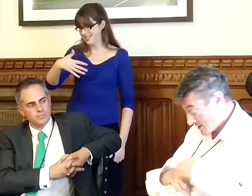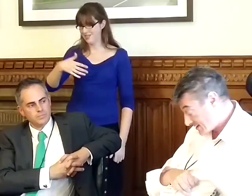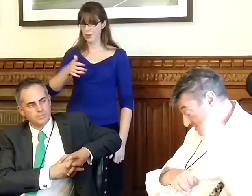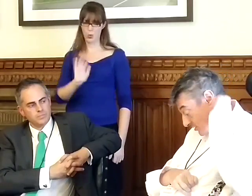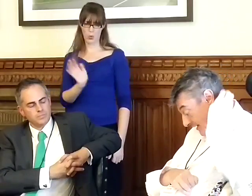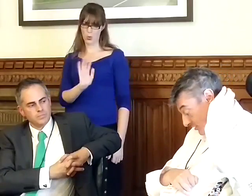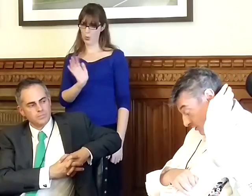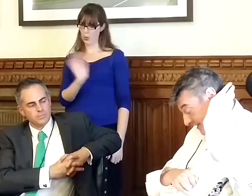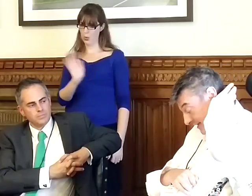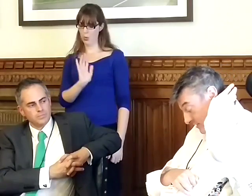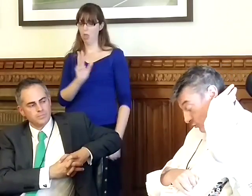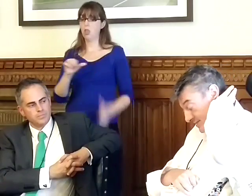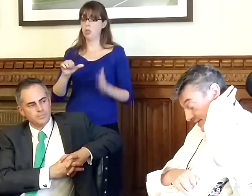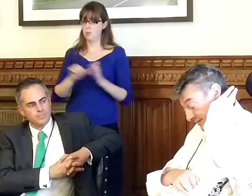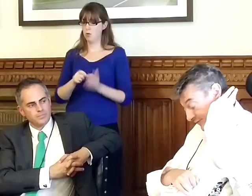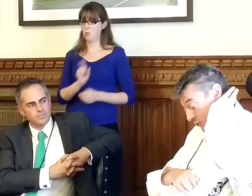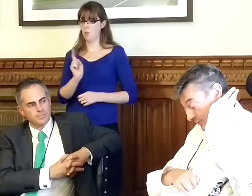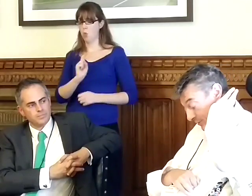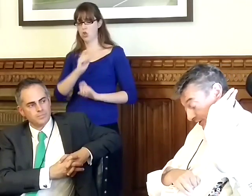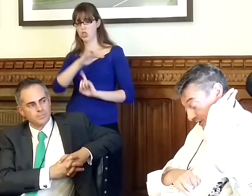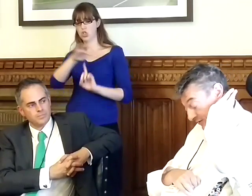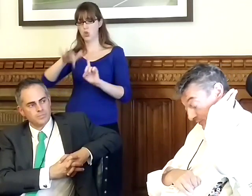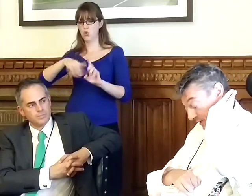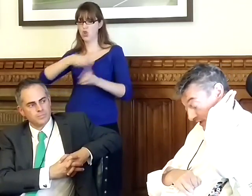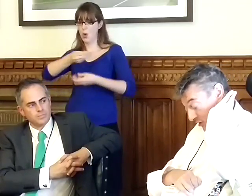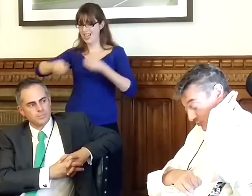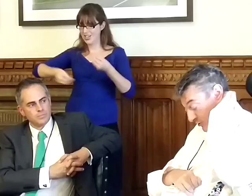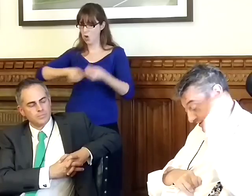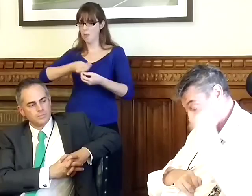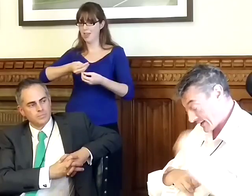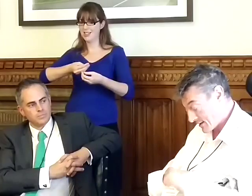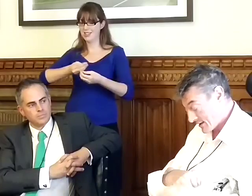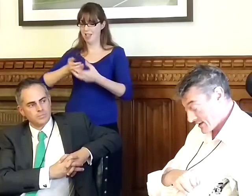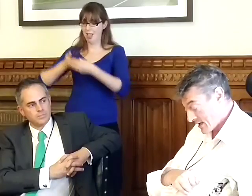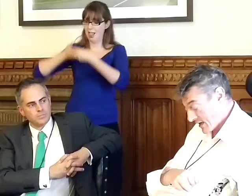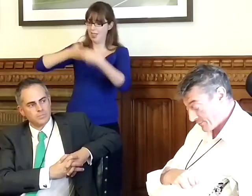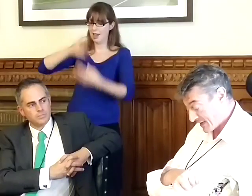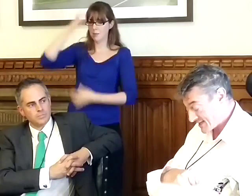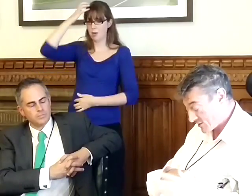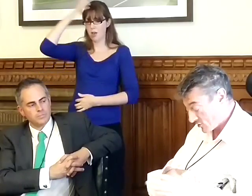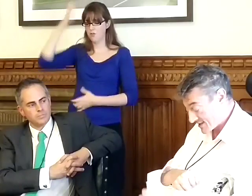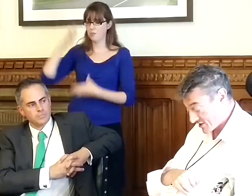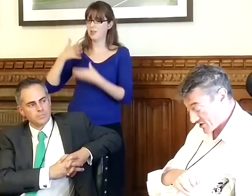social. Socioeconomic inequality fueled by the government and local policy.